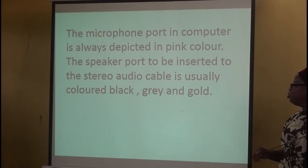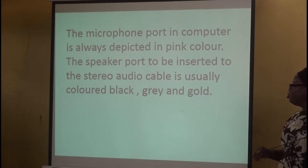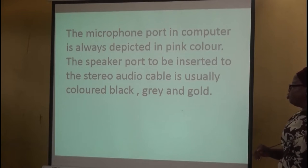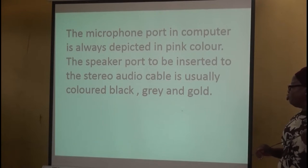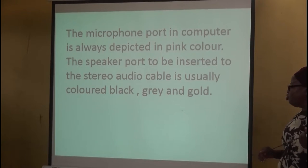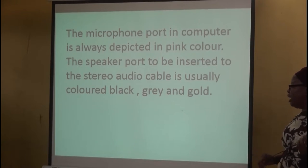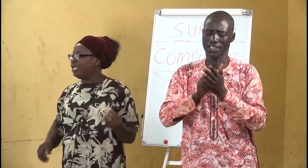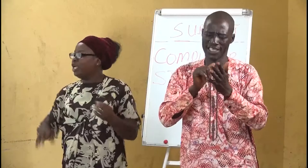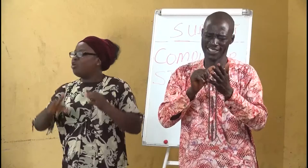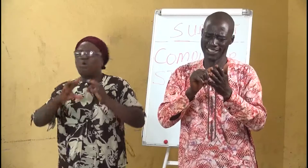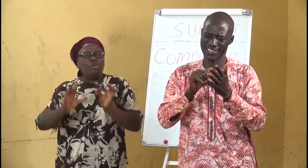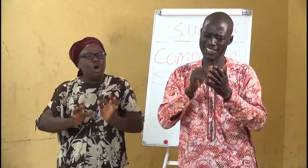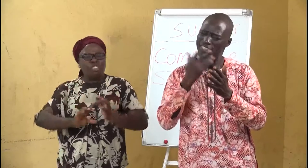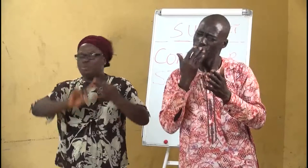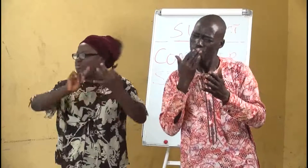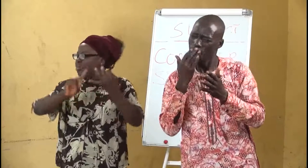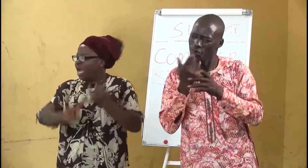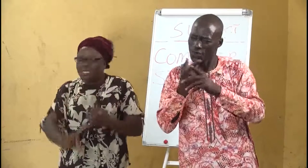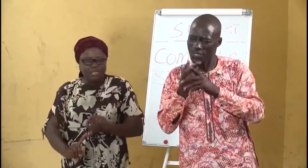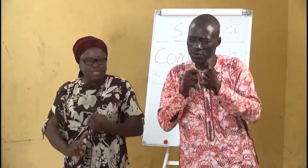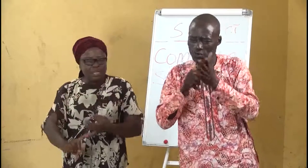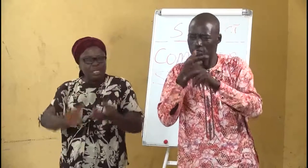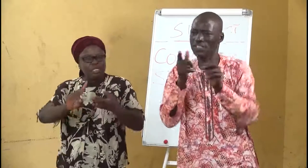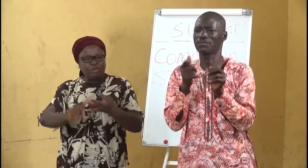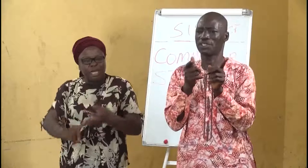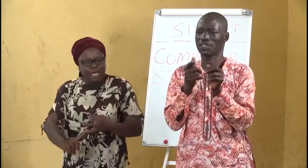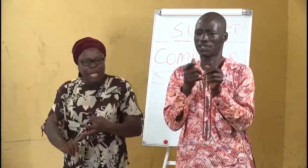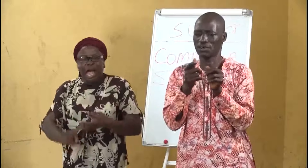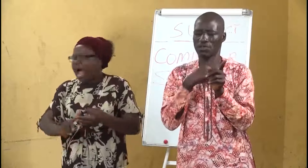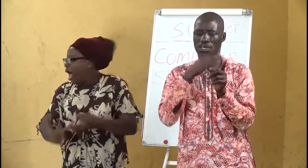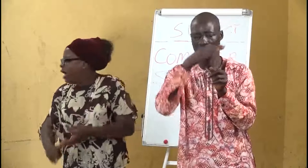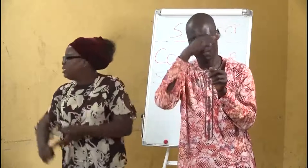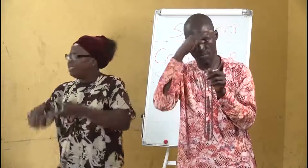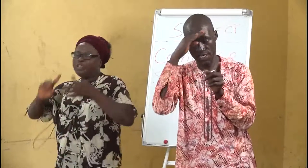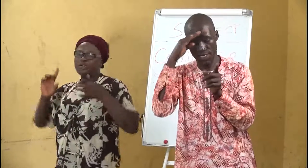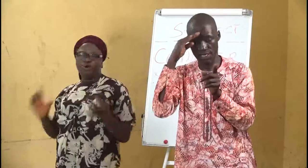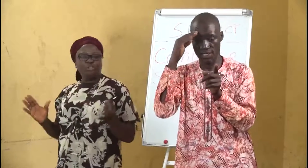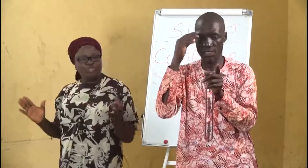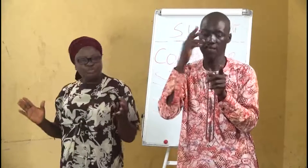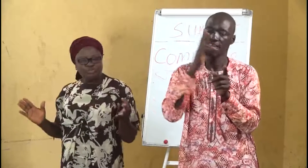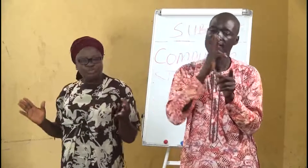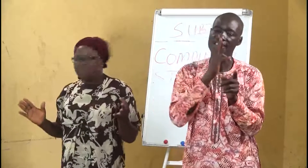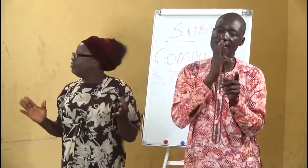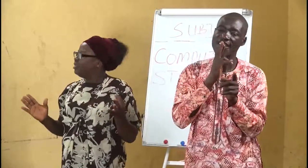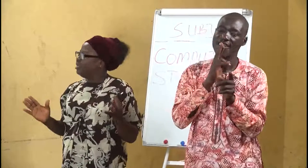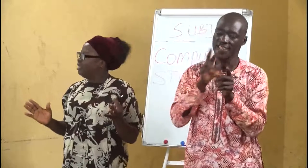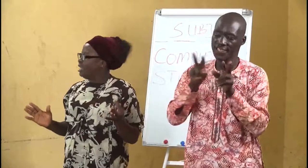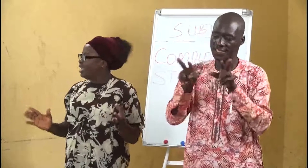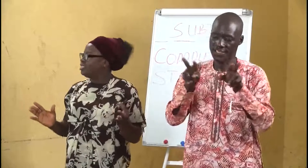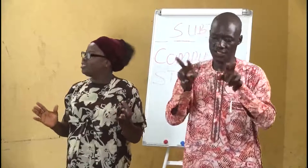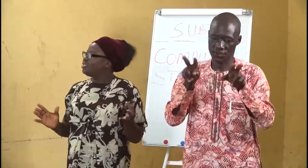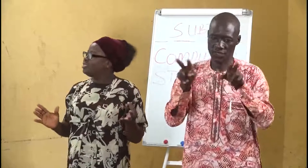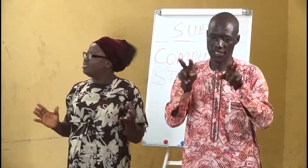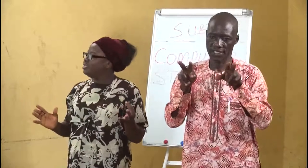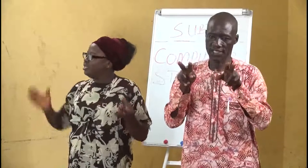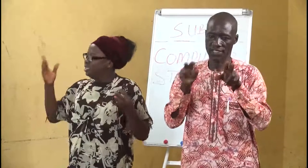is usually colored black, gray, and gold.